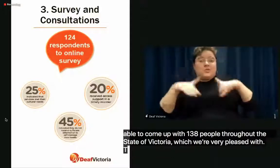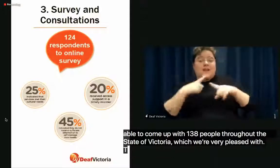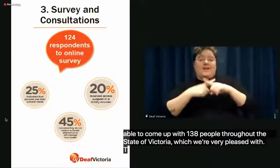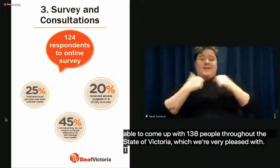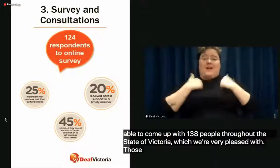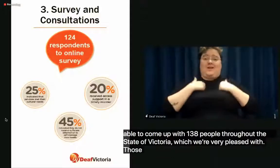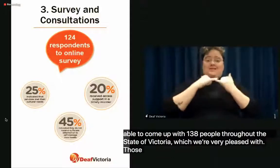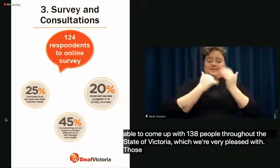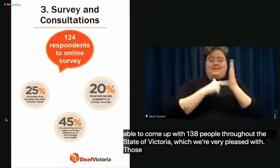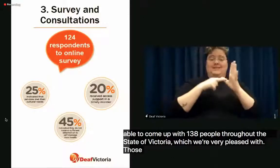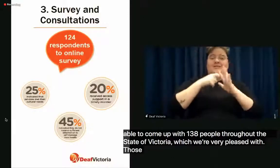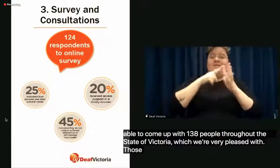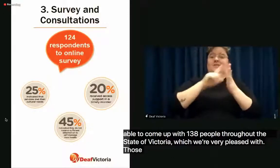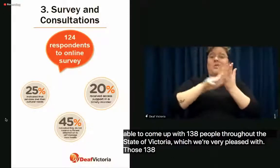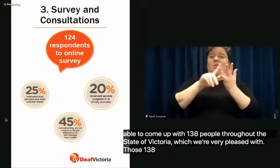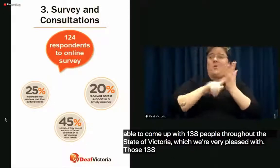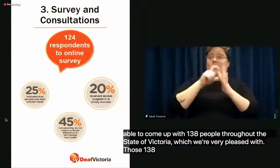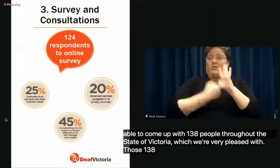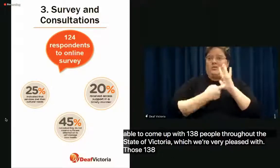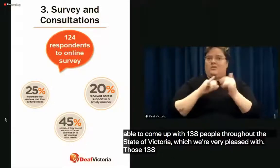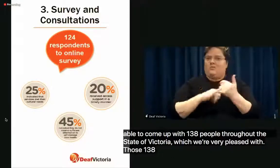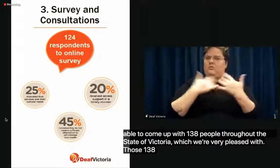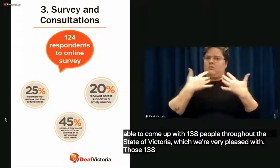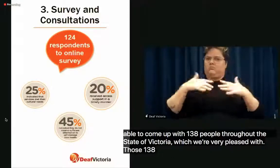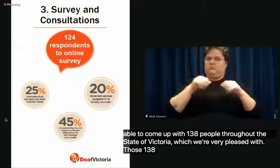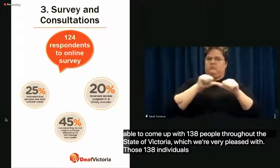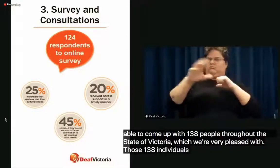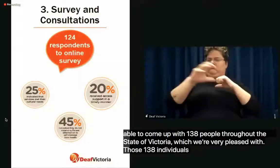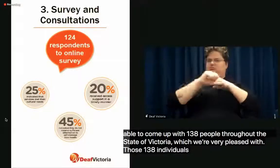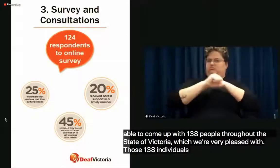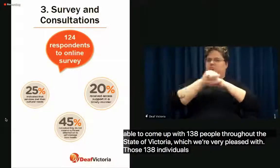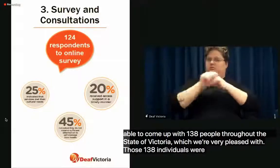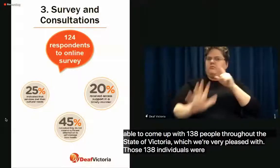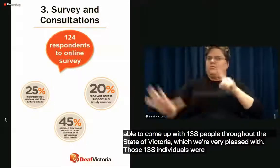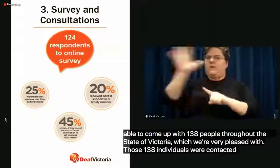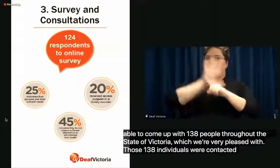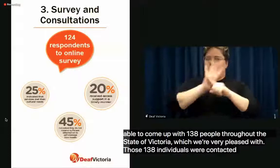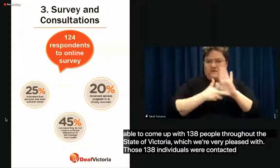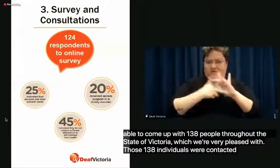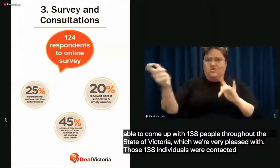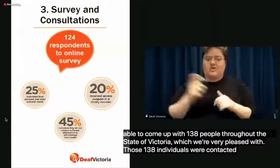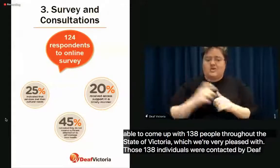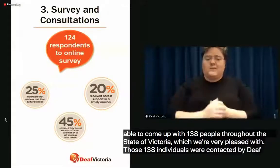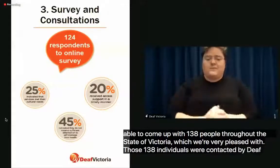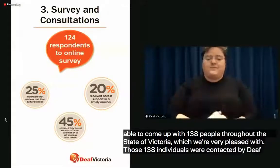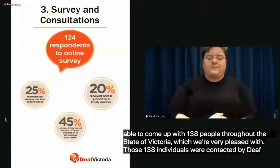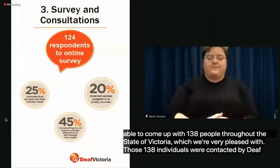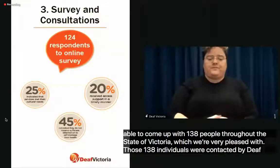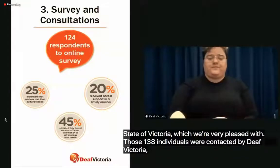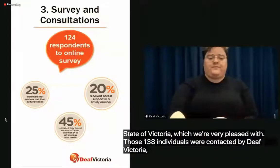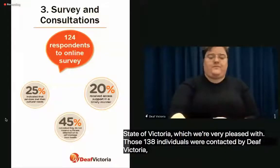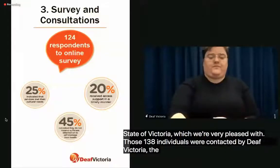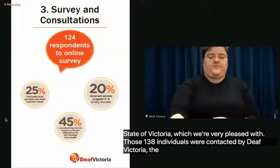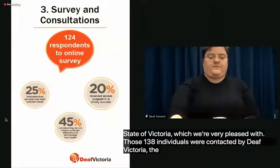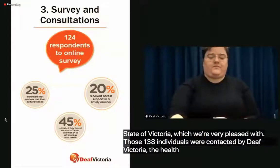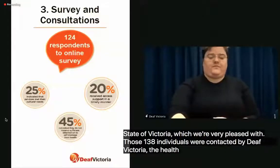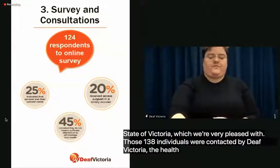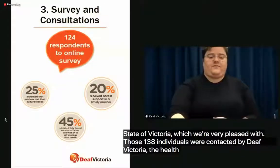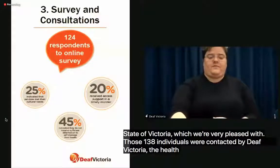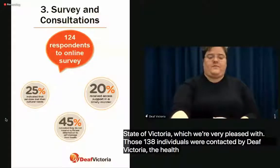were contacted by Deaf Victoria, the health stakeholders, and Expression Australia. So we're really pleased with this